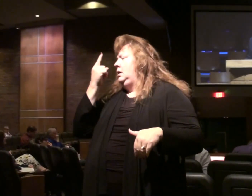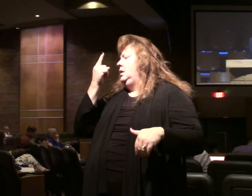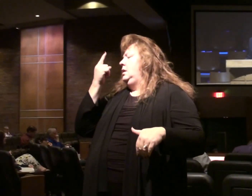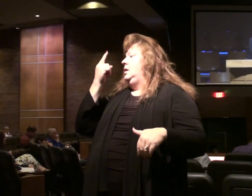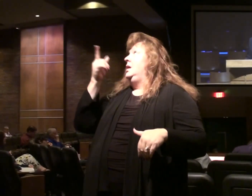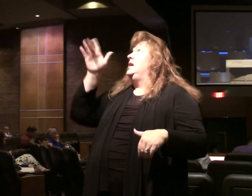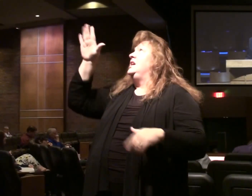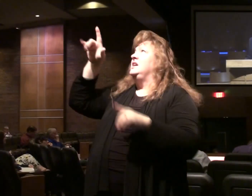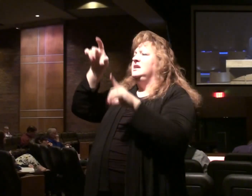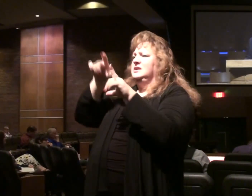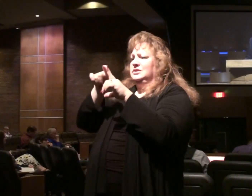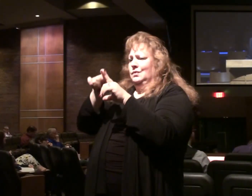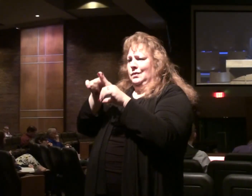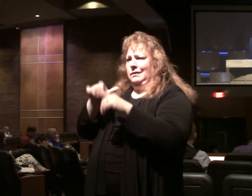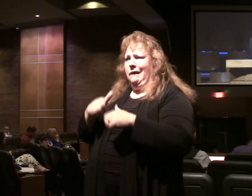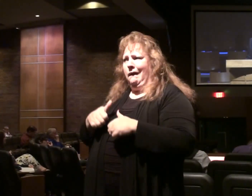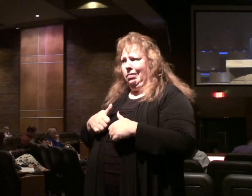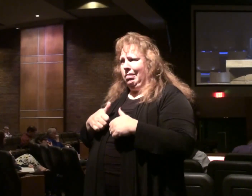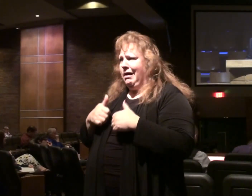The word of God's alive.